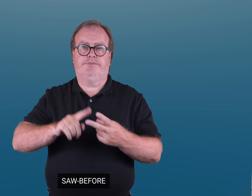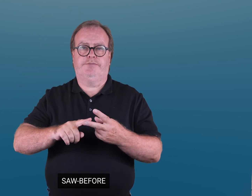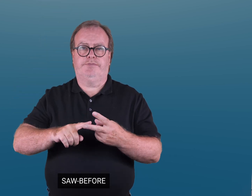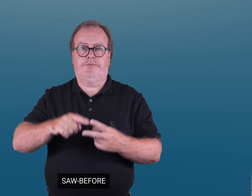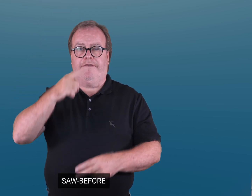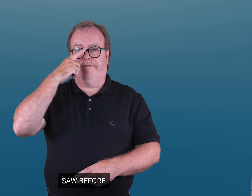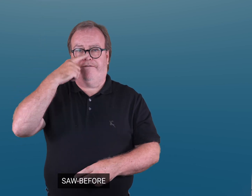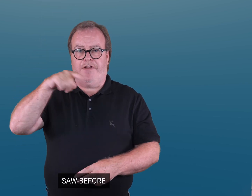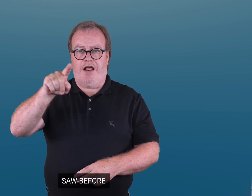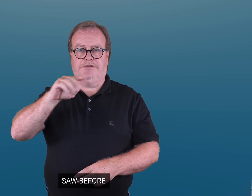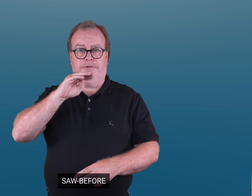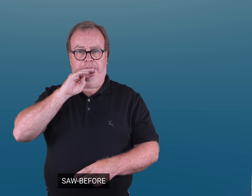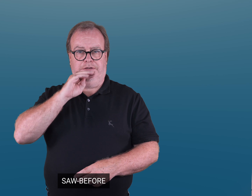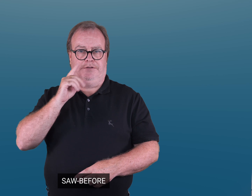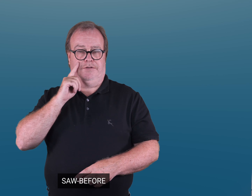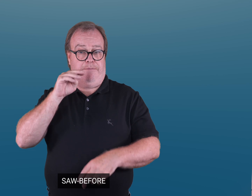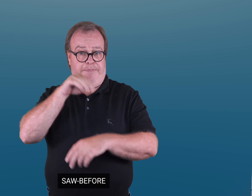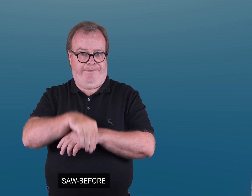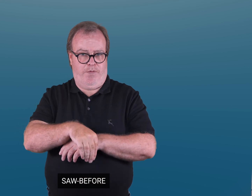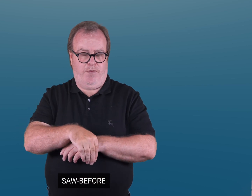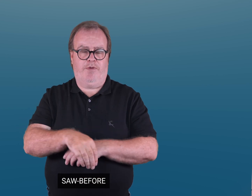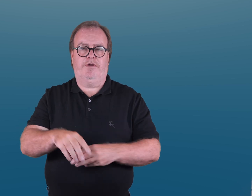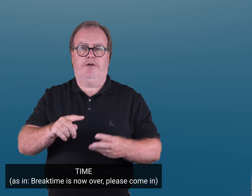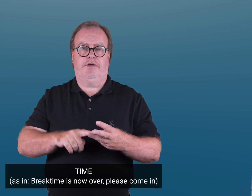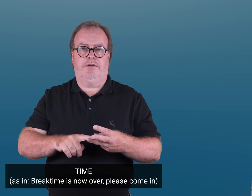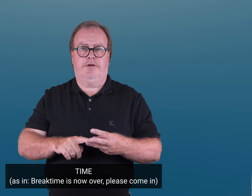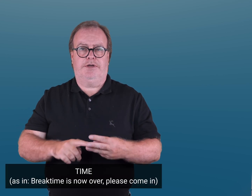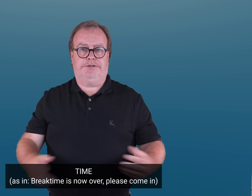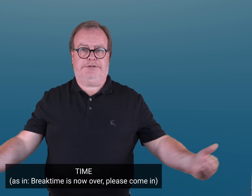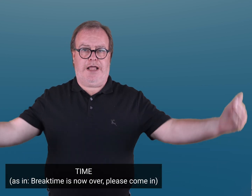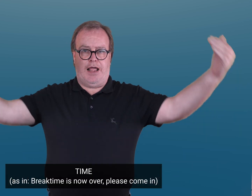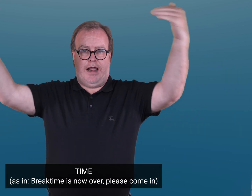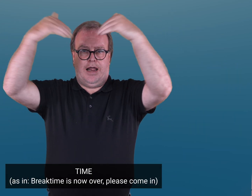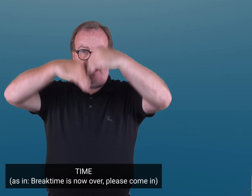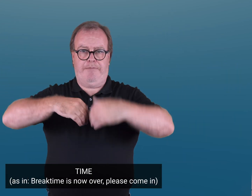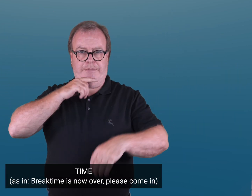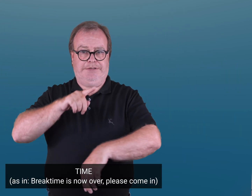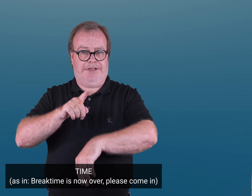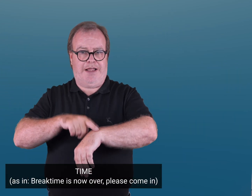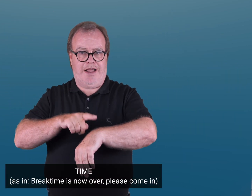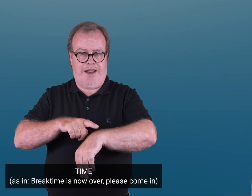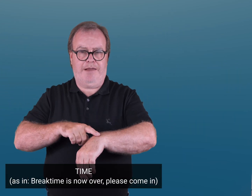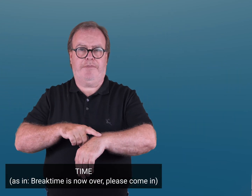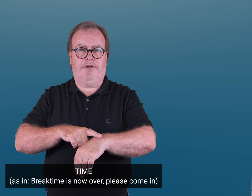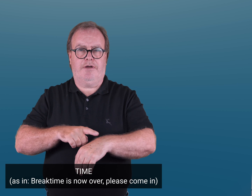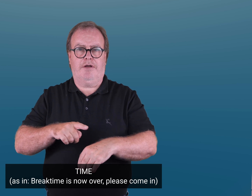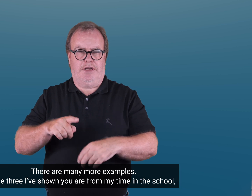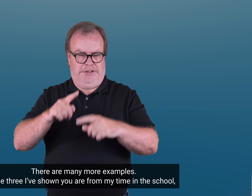Saw before. Time. There are many